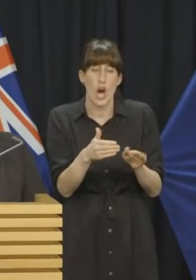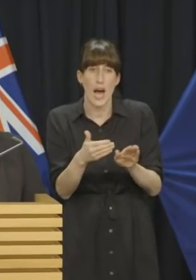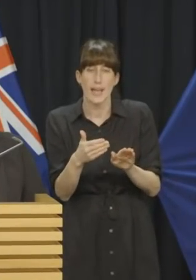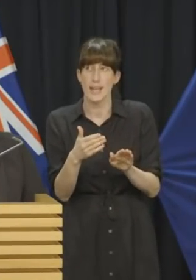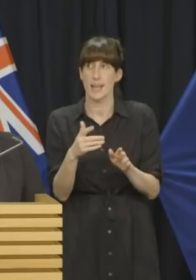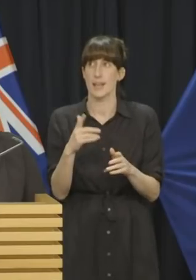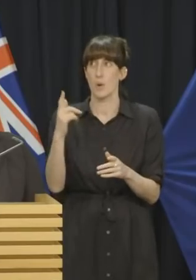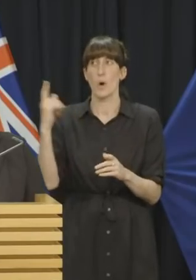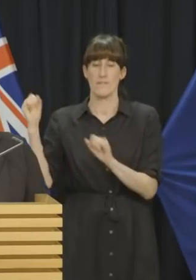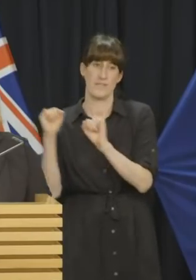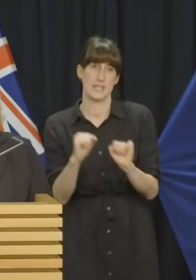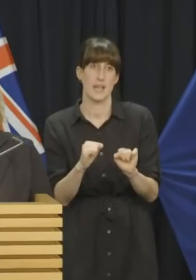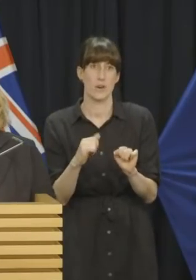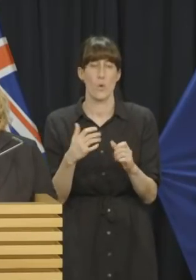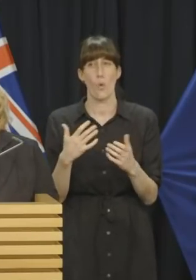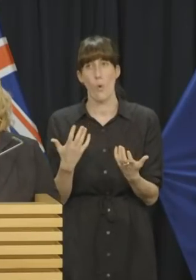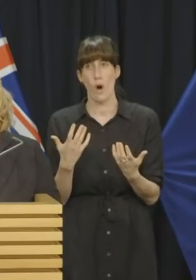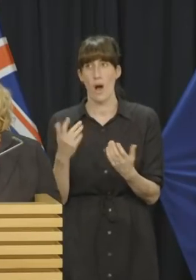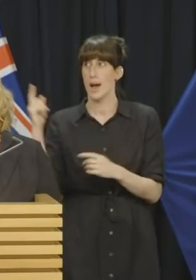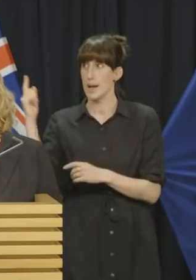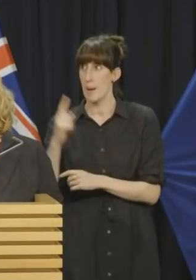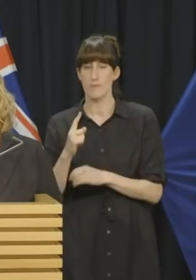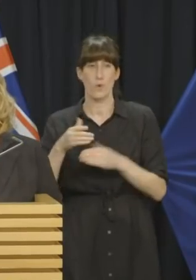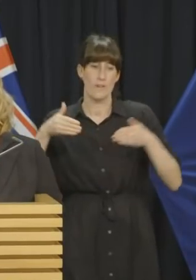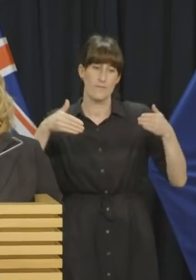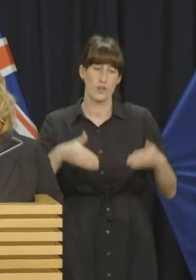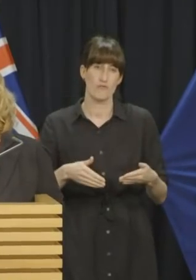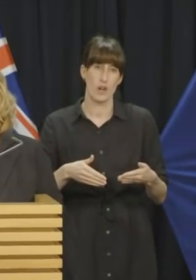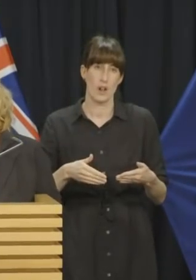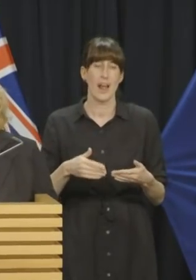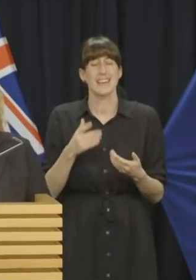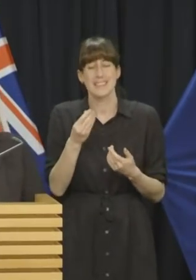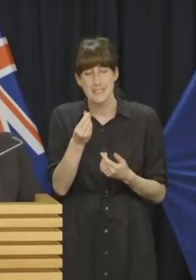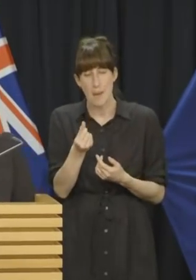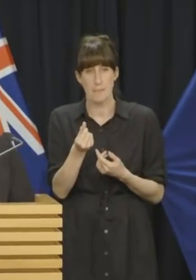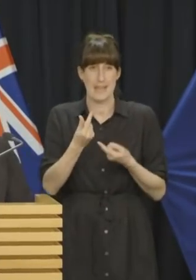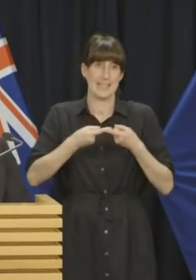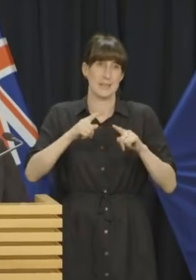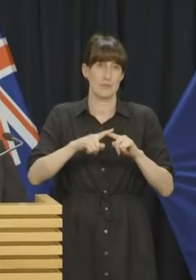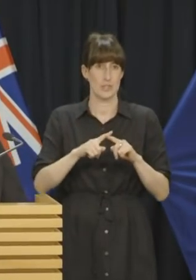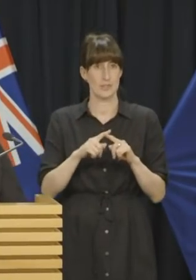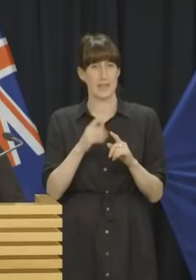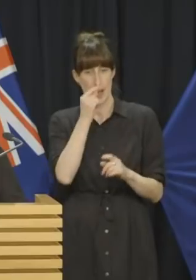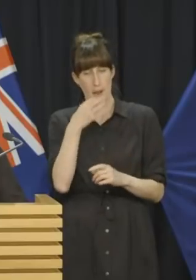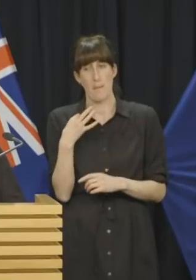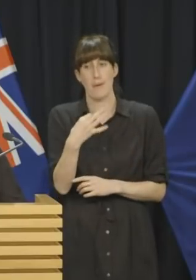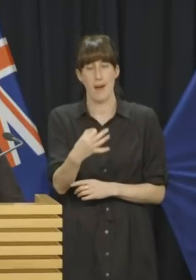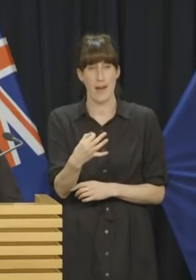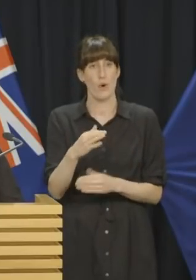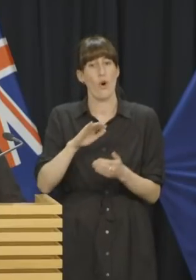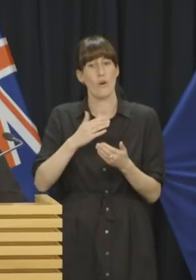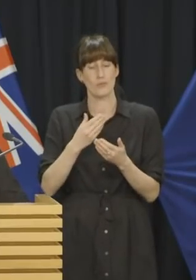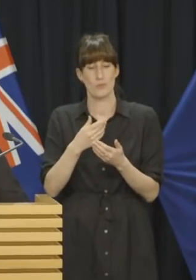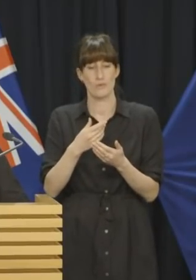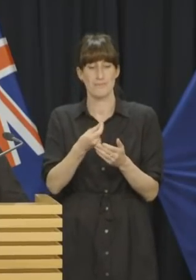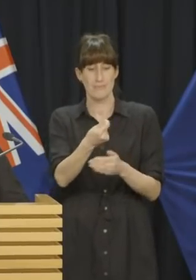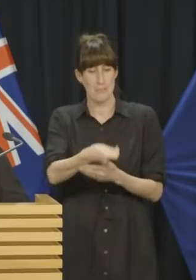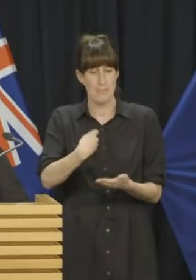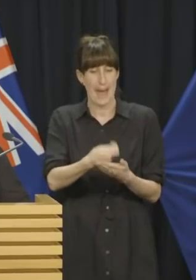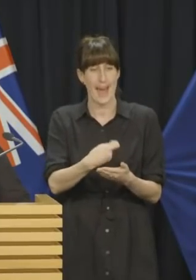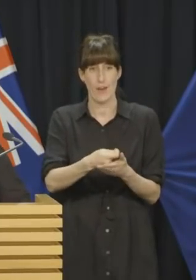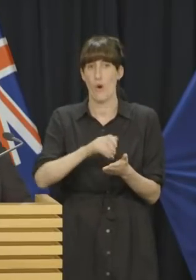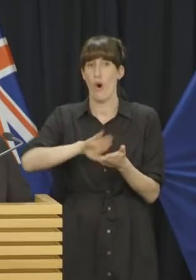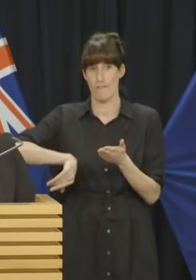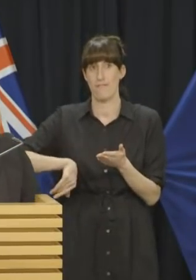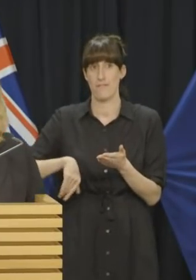attend a funeral, we would not want to economically ration that. So there is some ability to waive fees, so we're not economically rationing the ability of